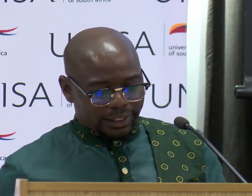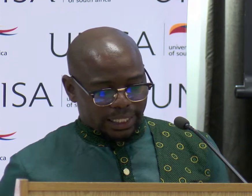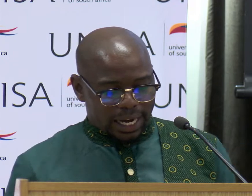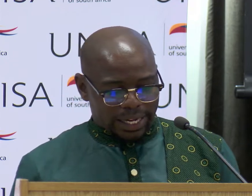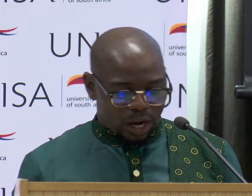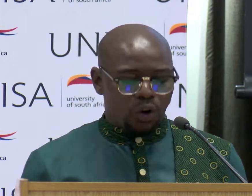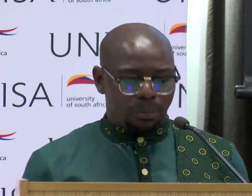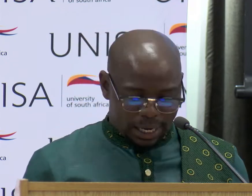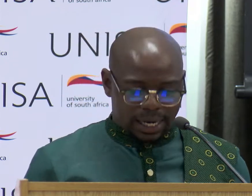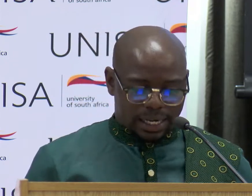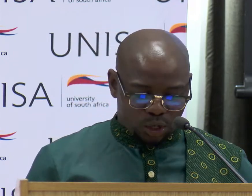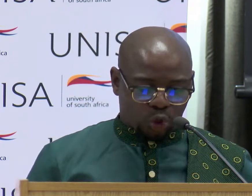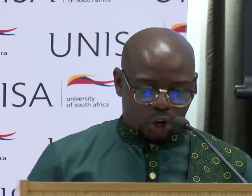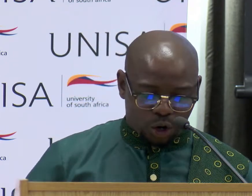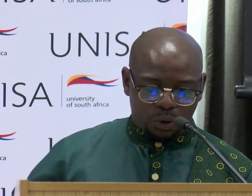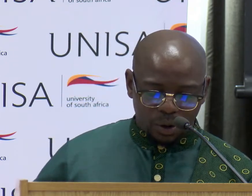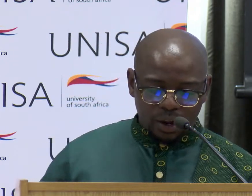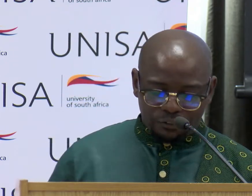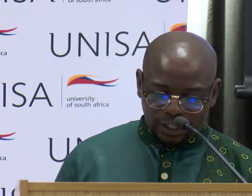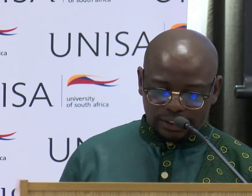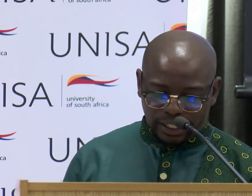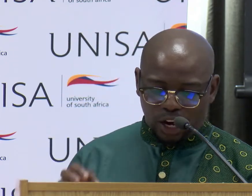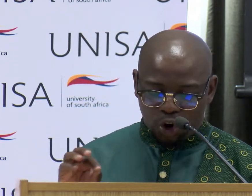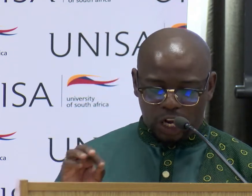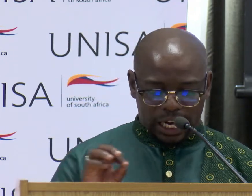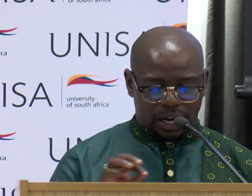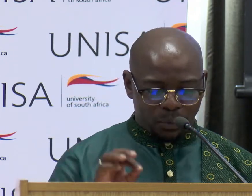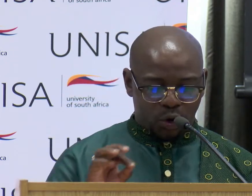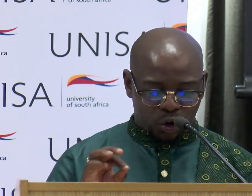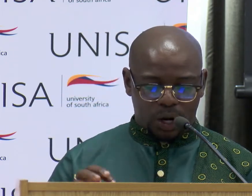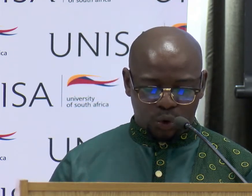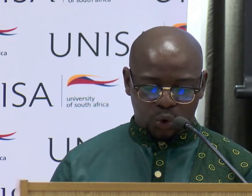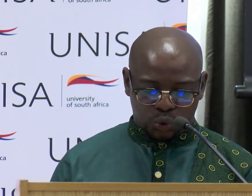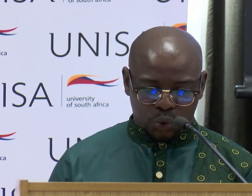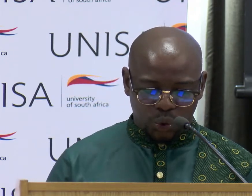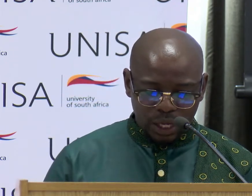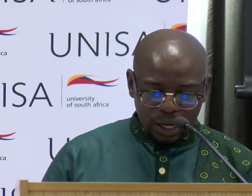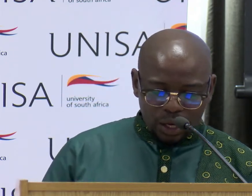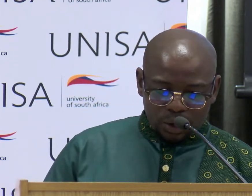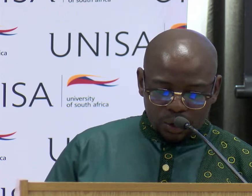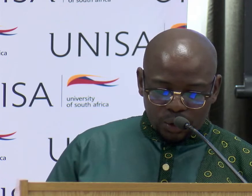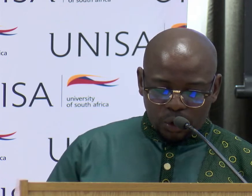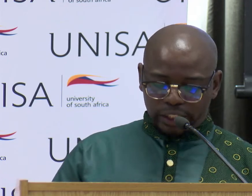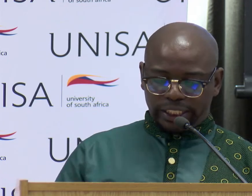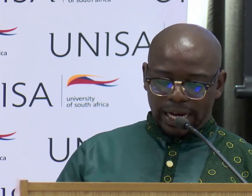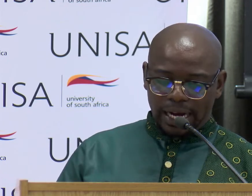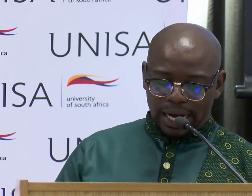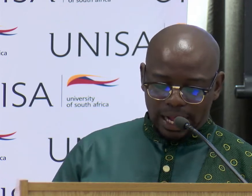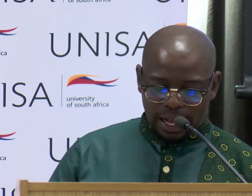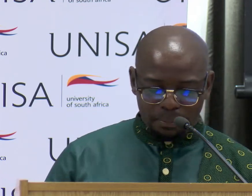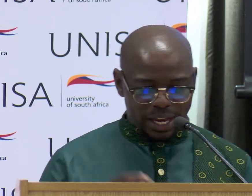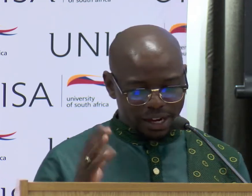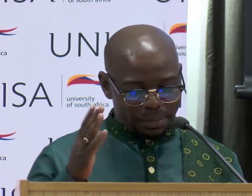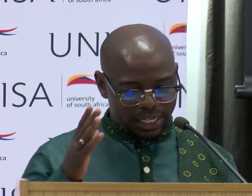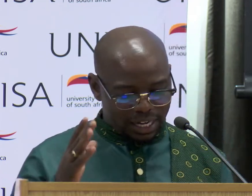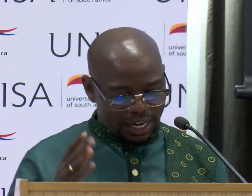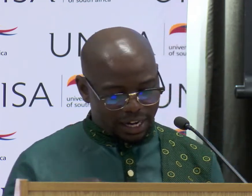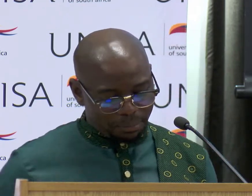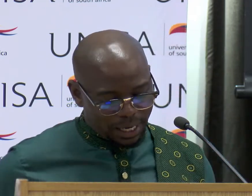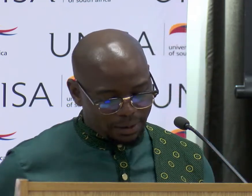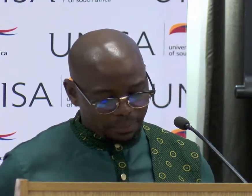khabareng kharejana ya oma ka hloho fatshe ya ngola ka mono wa loto ho tshang